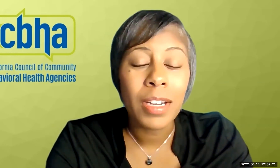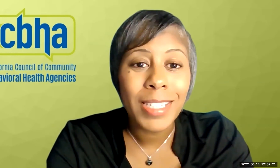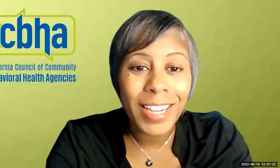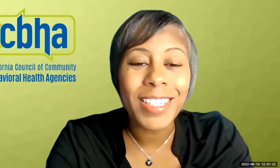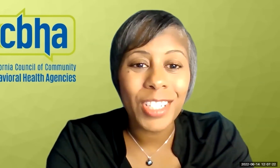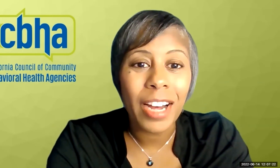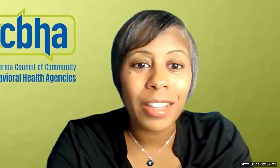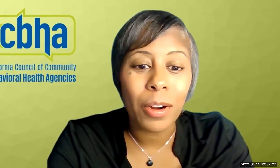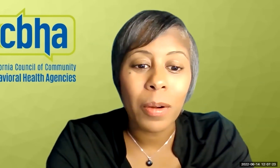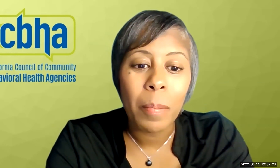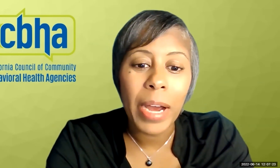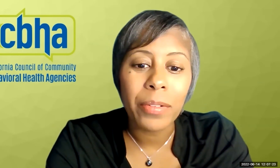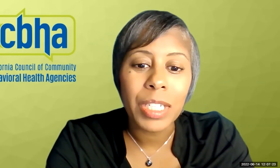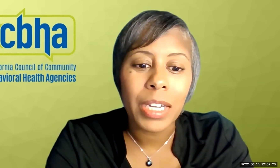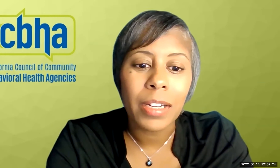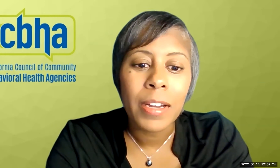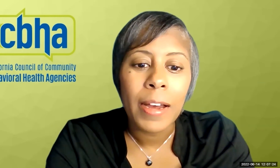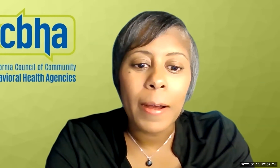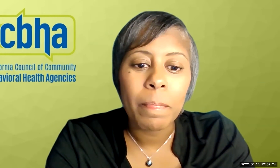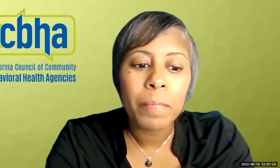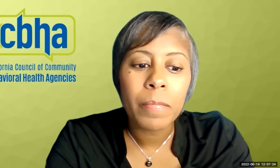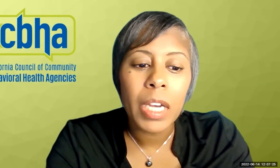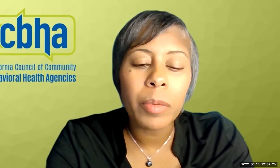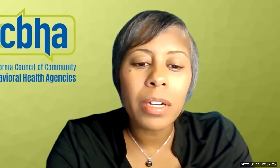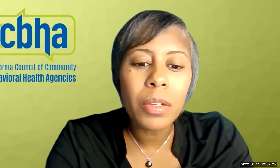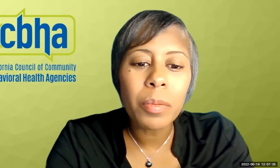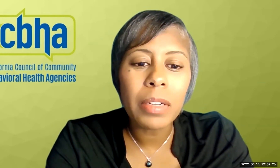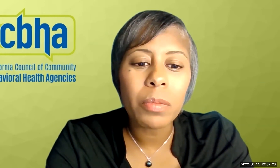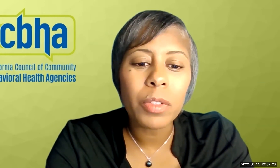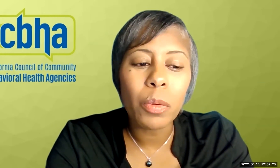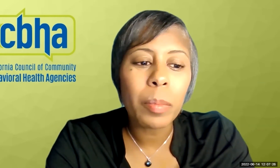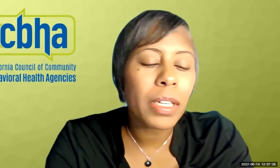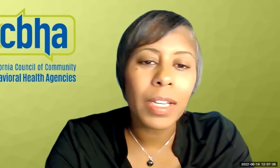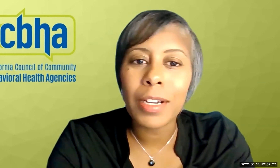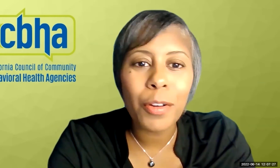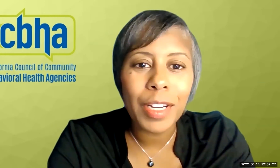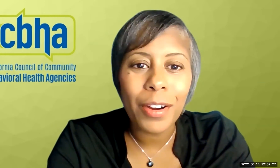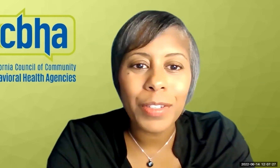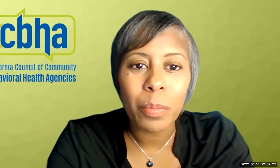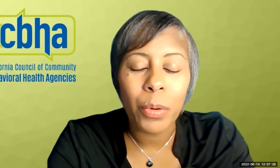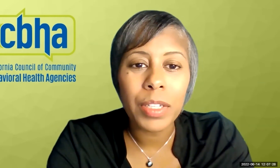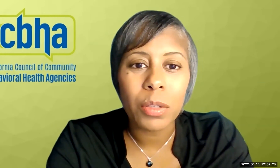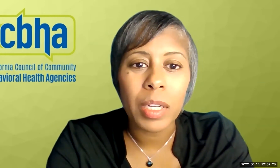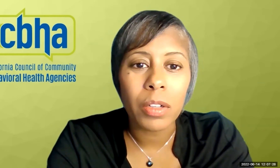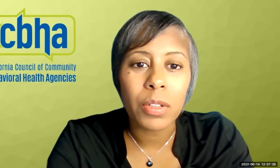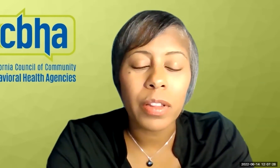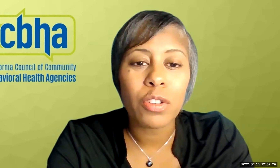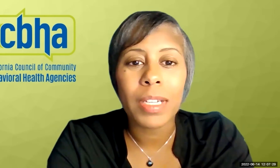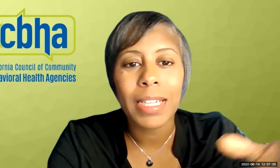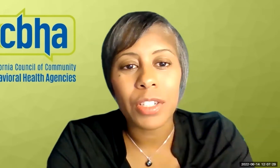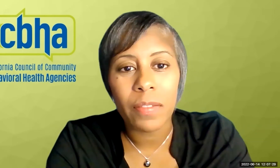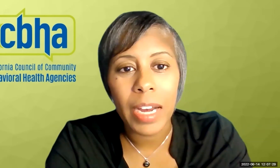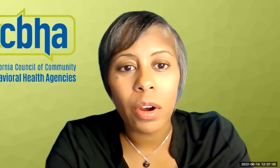calls and texts and chat that they're bound to get. And we also really, we believe that integrated care is important. So we also